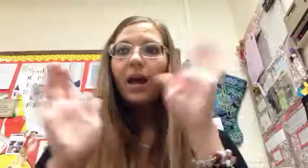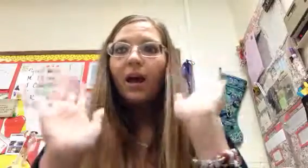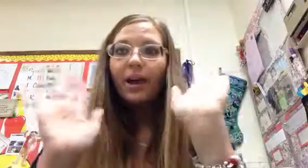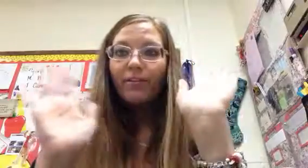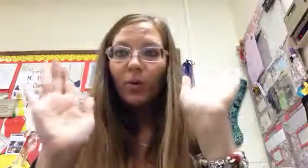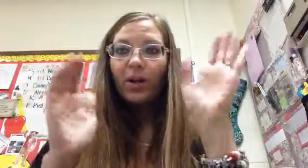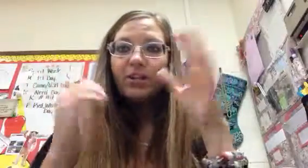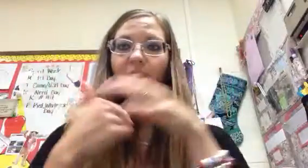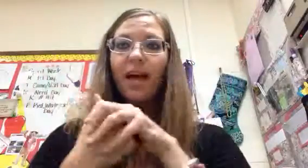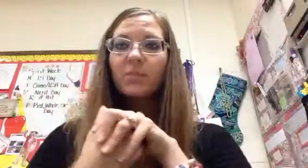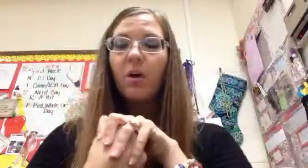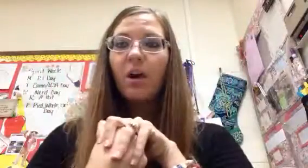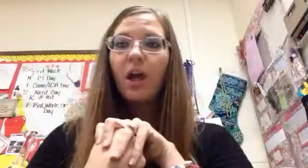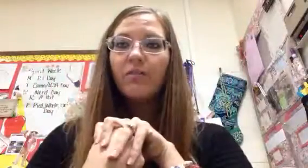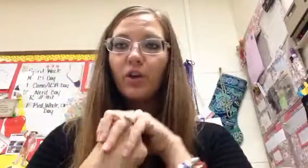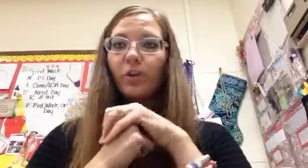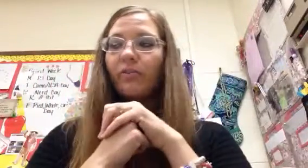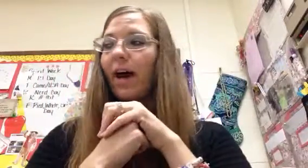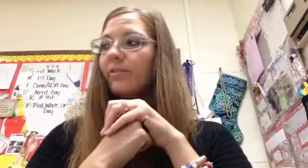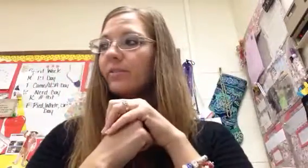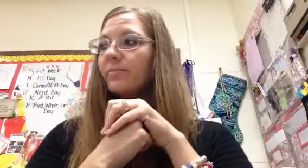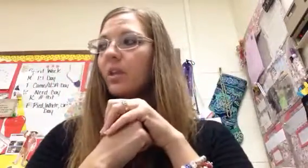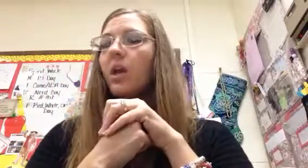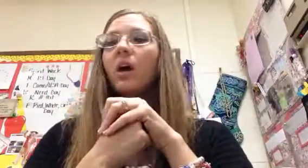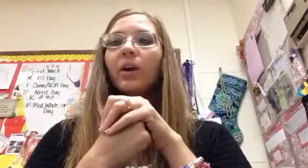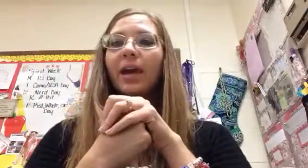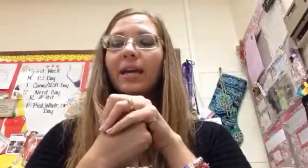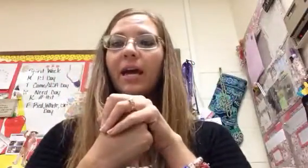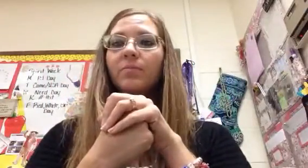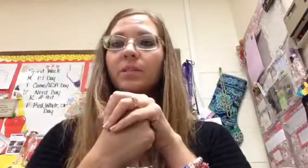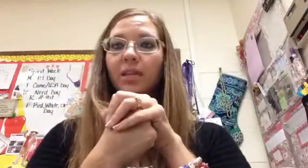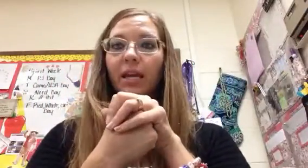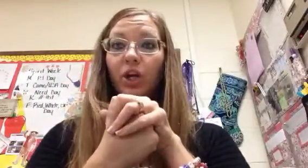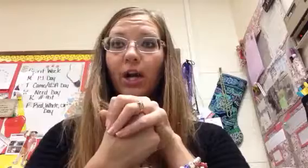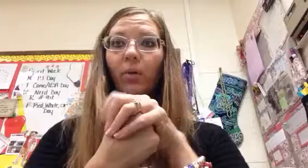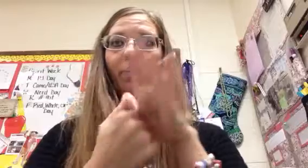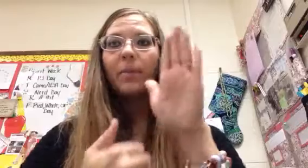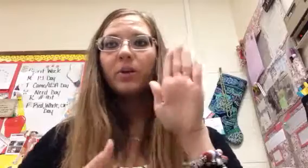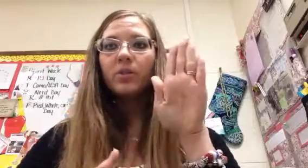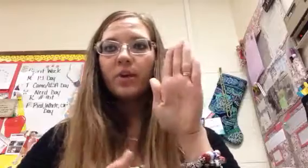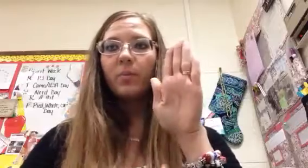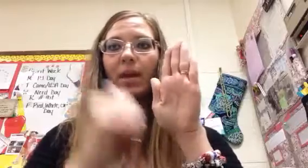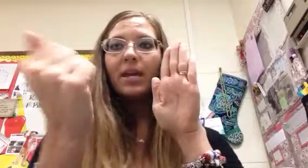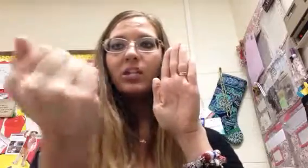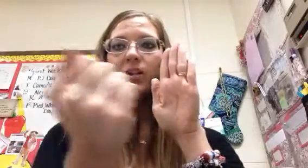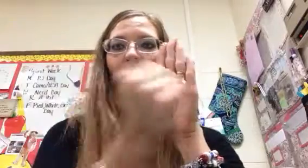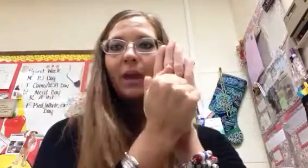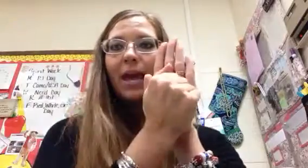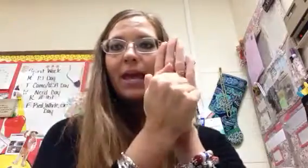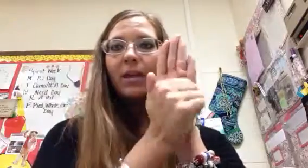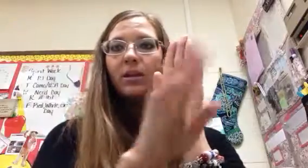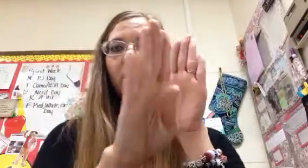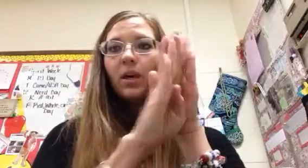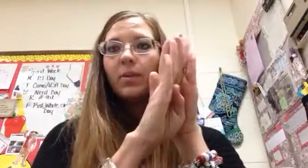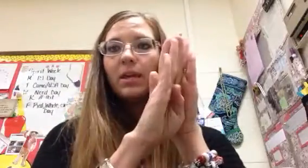Hi everyone, here's the last part of unit 5. To get a grade on a paper, so here's a page, A, B,